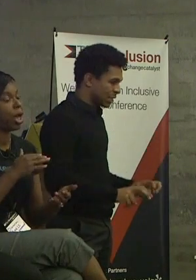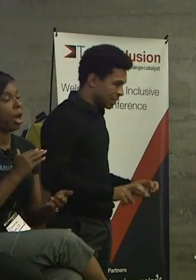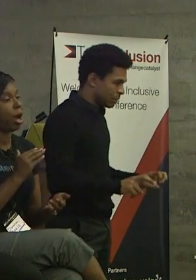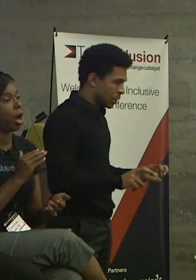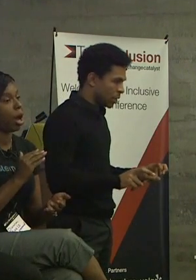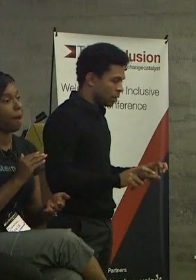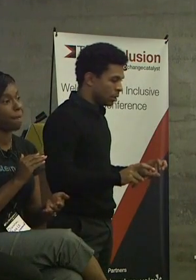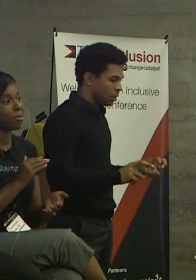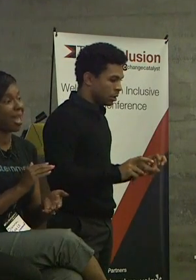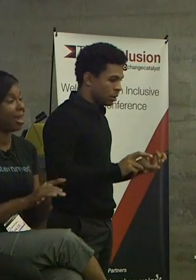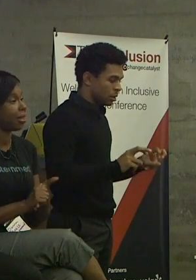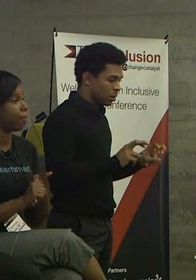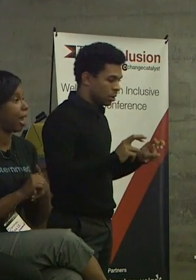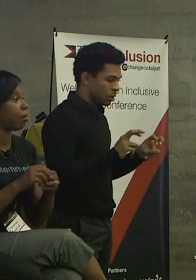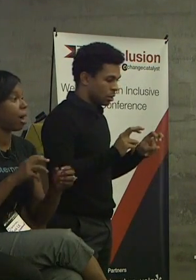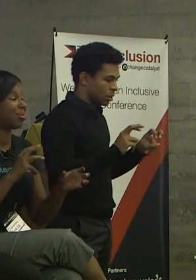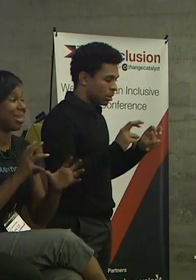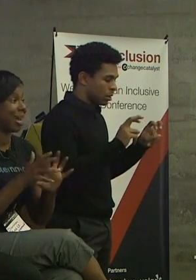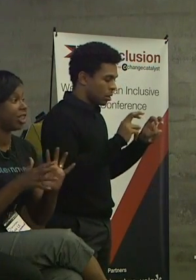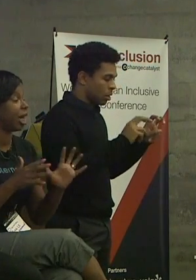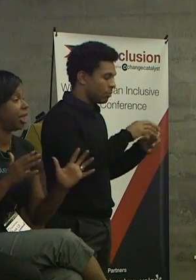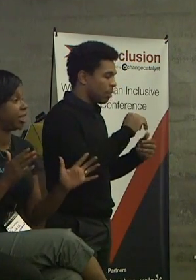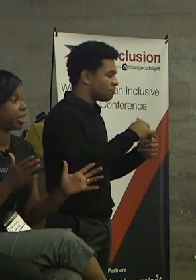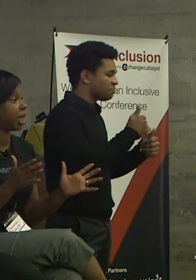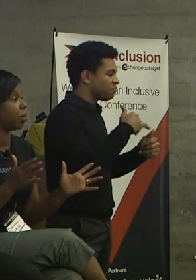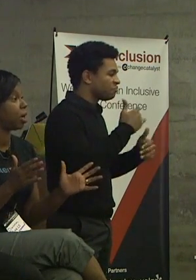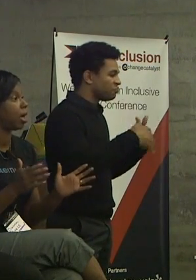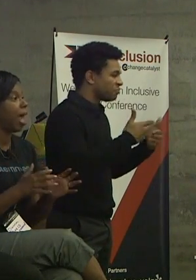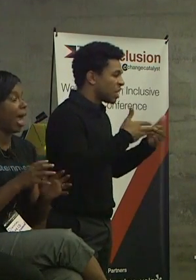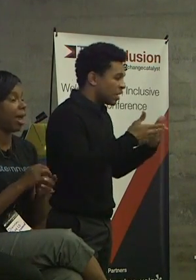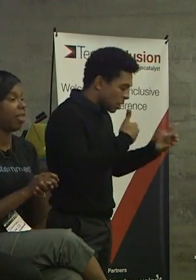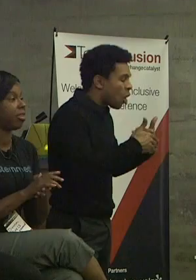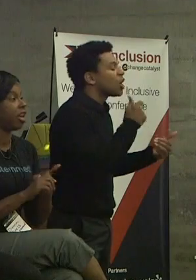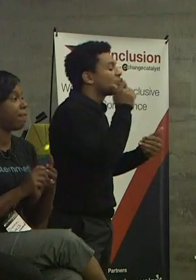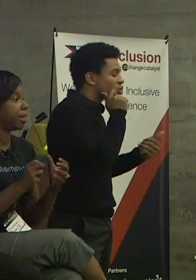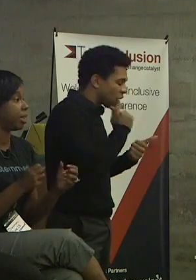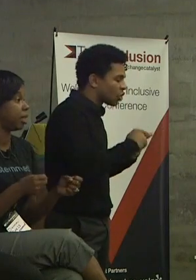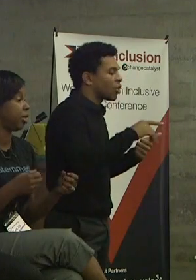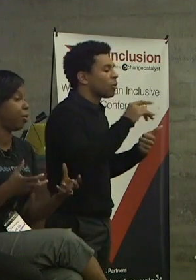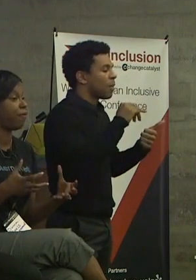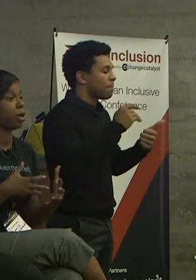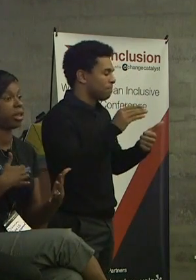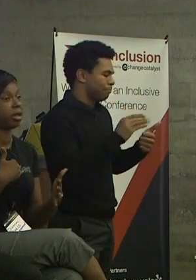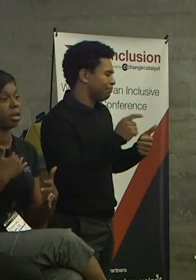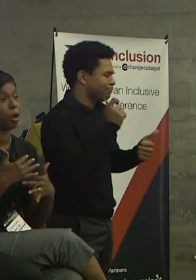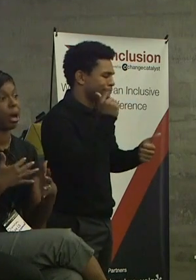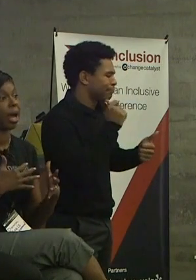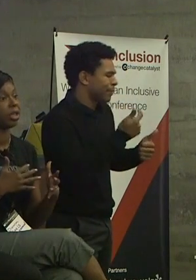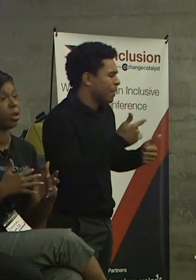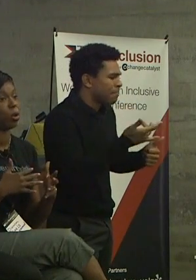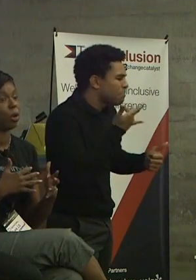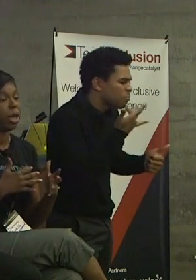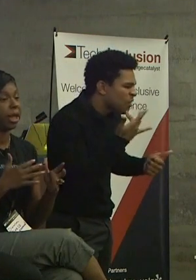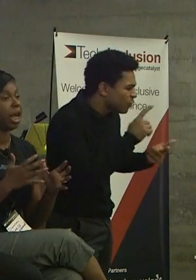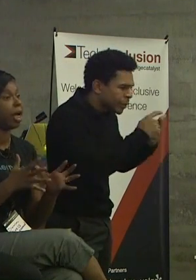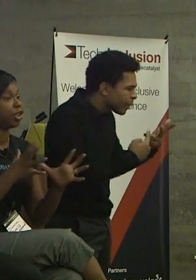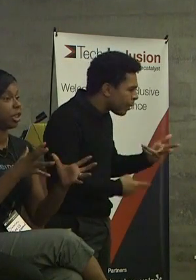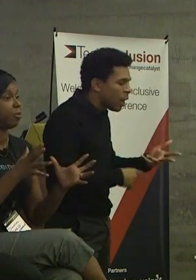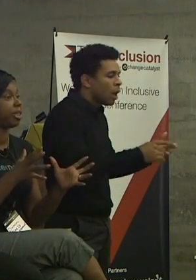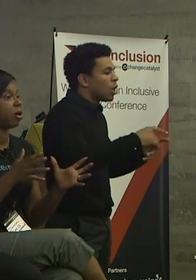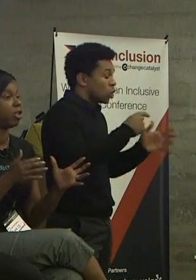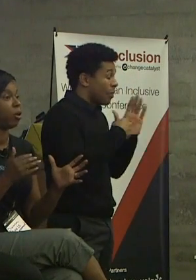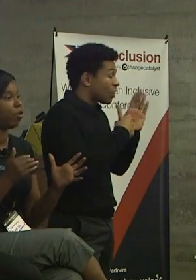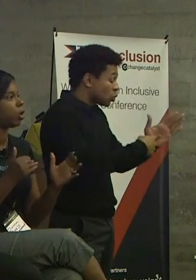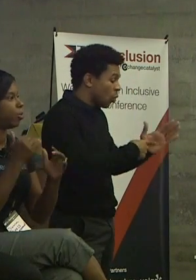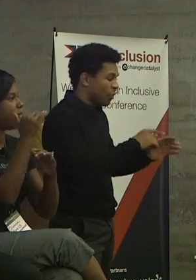gender, ethnic backgrounds, nationalities, et cetera, and that they have been tested and reinforced that there is no bias. So not